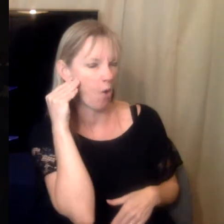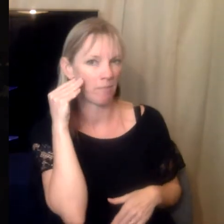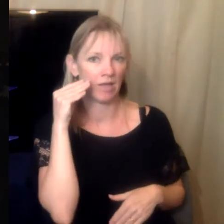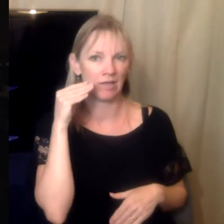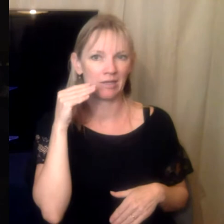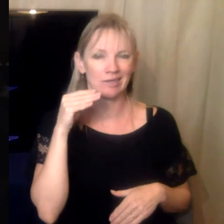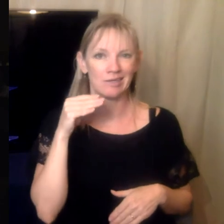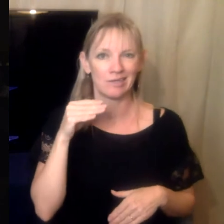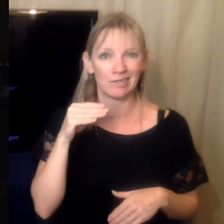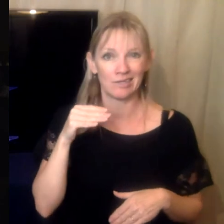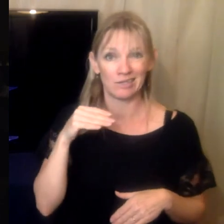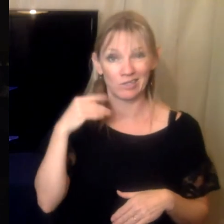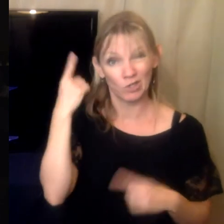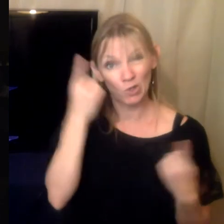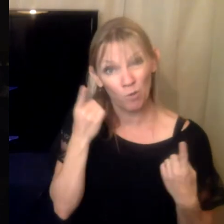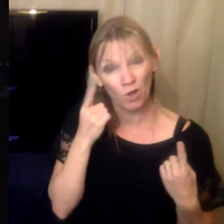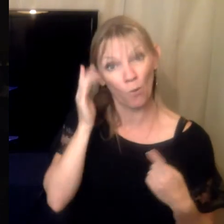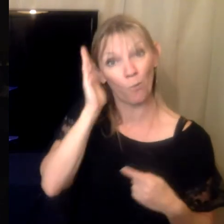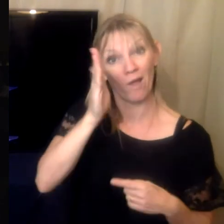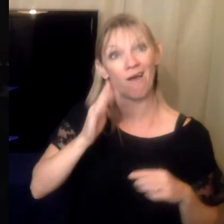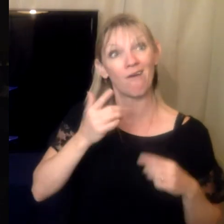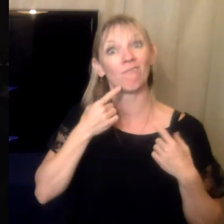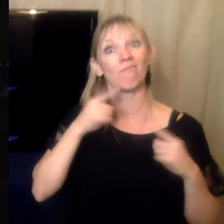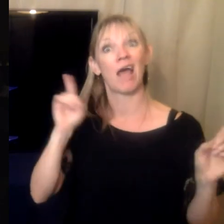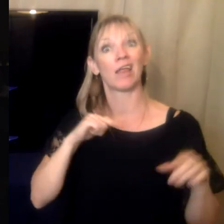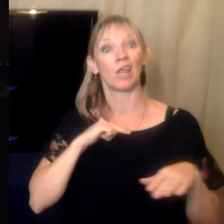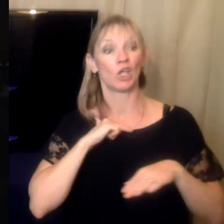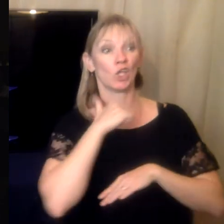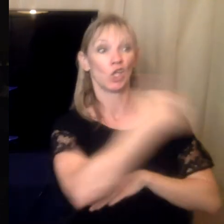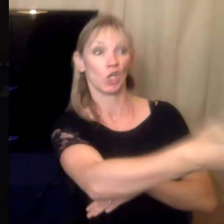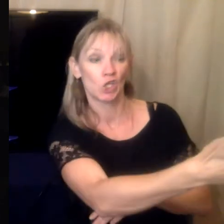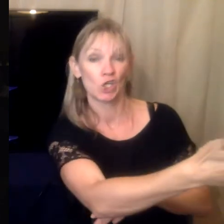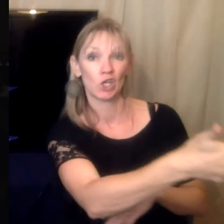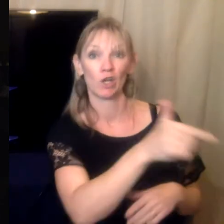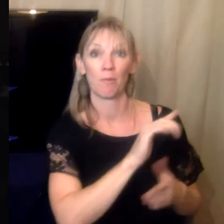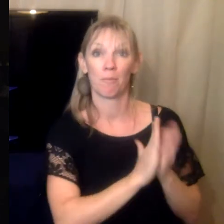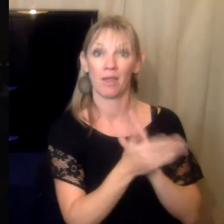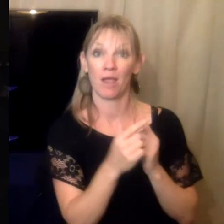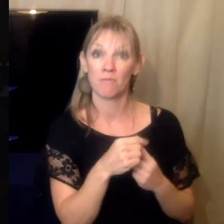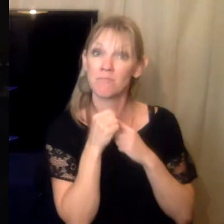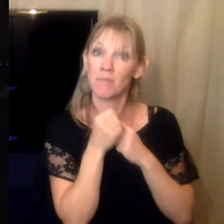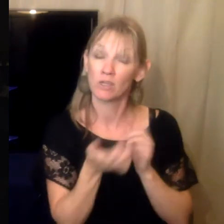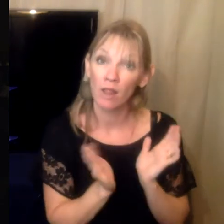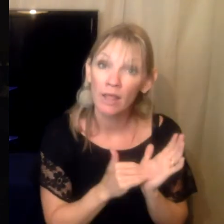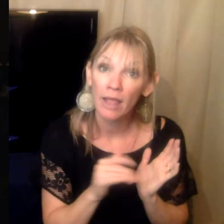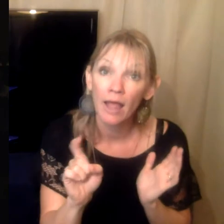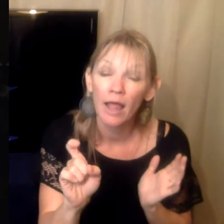Did you wonder if it would ever be your turn to be special again?